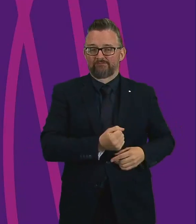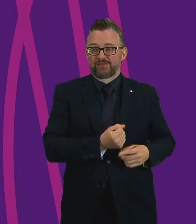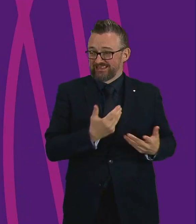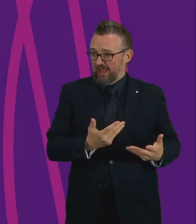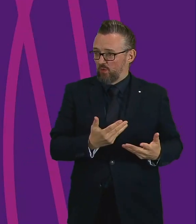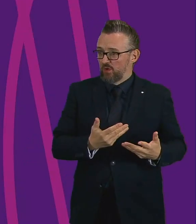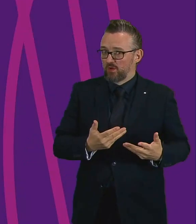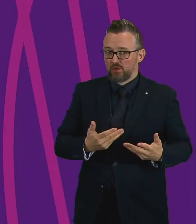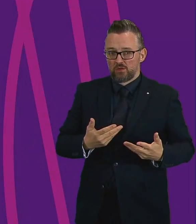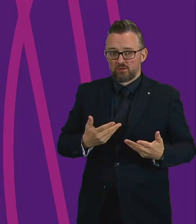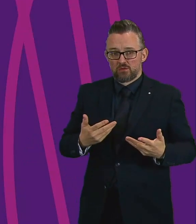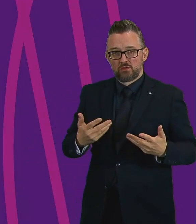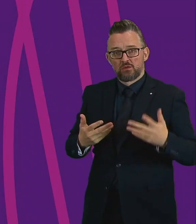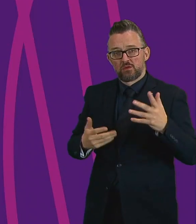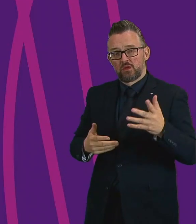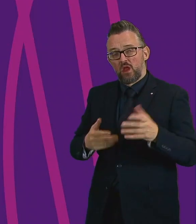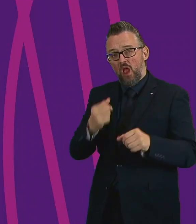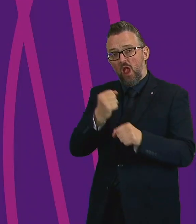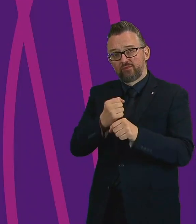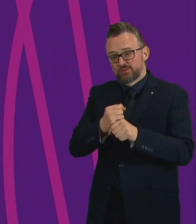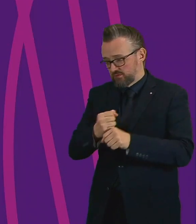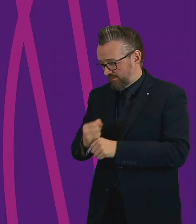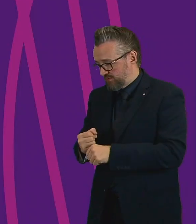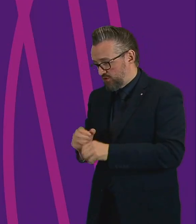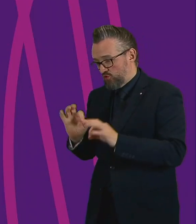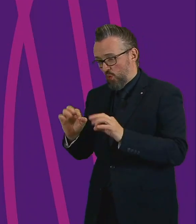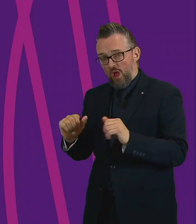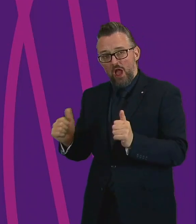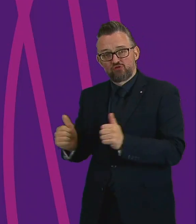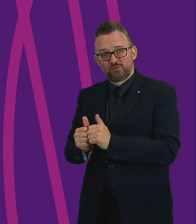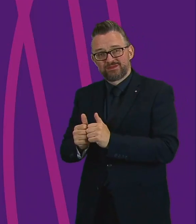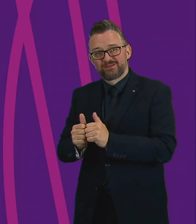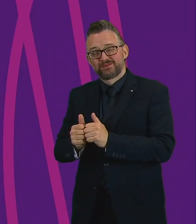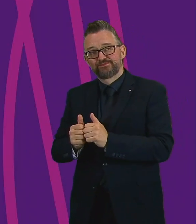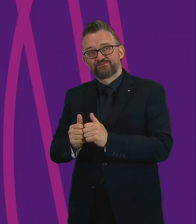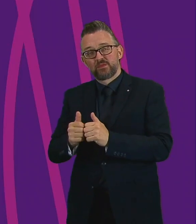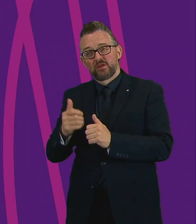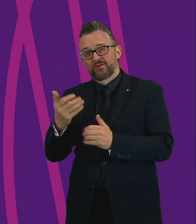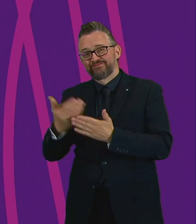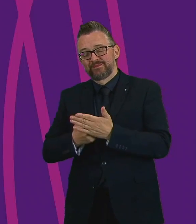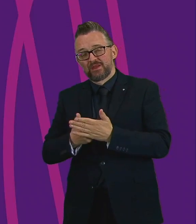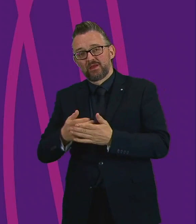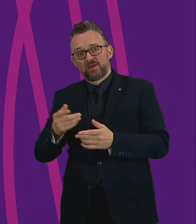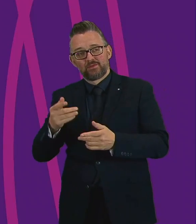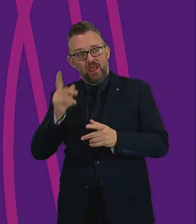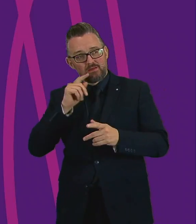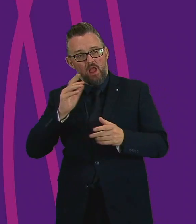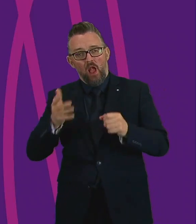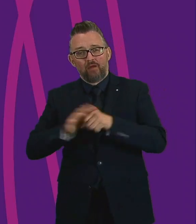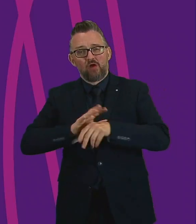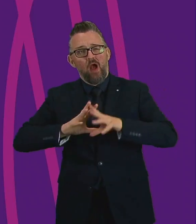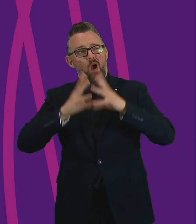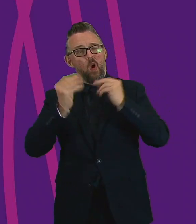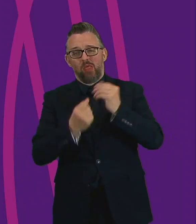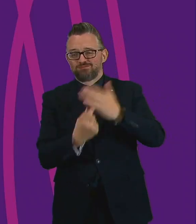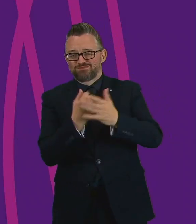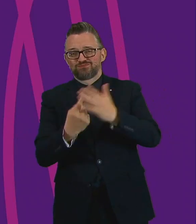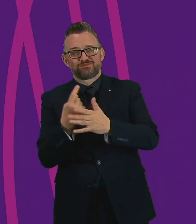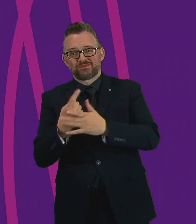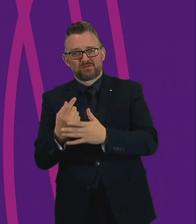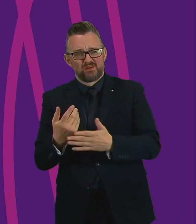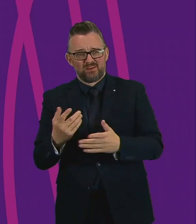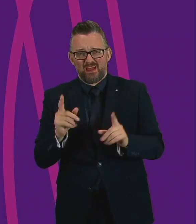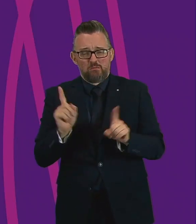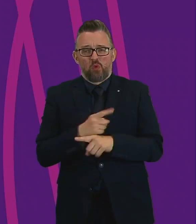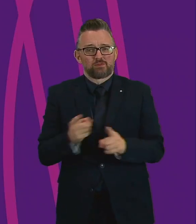no agreement between governments can foresee every eventuality or possible major event. But in the same